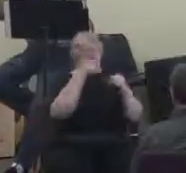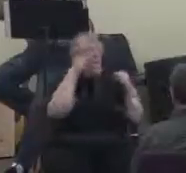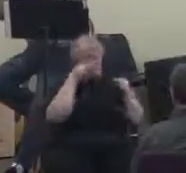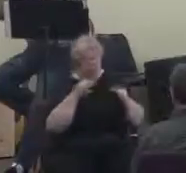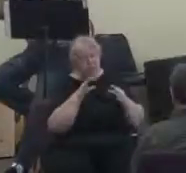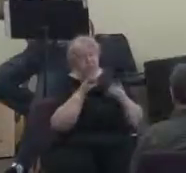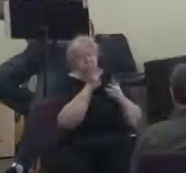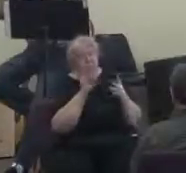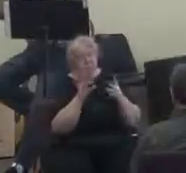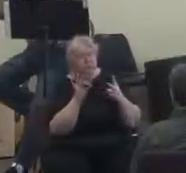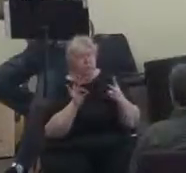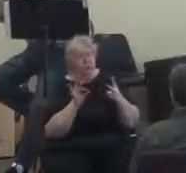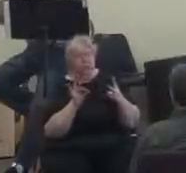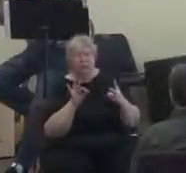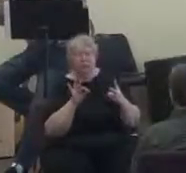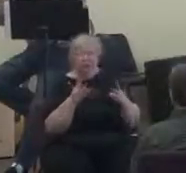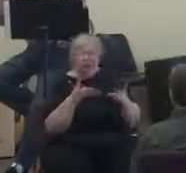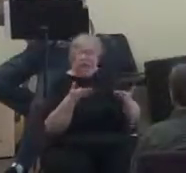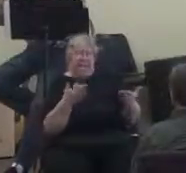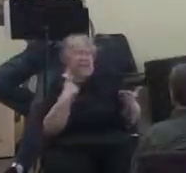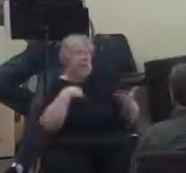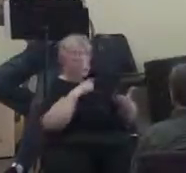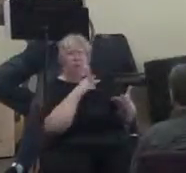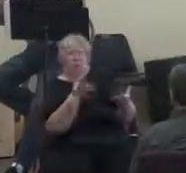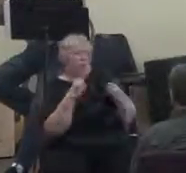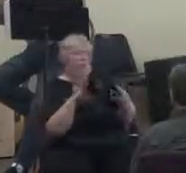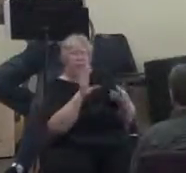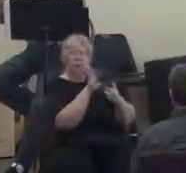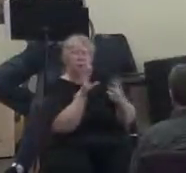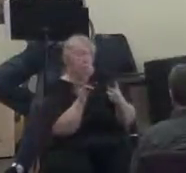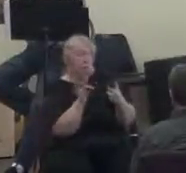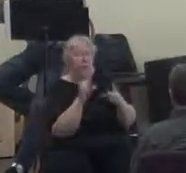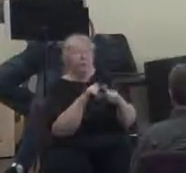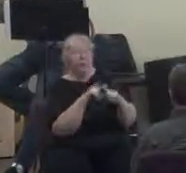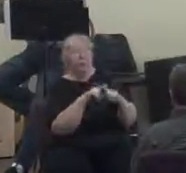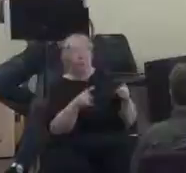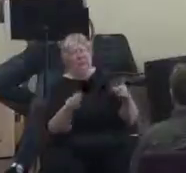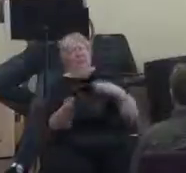that we don't want to have to make, but we're forced to make them.